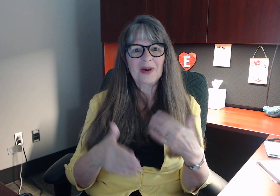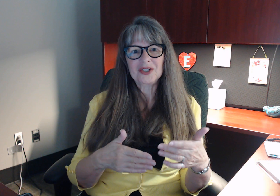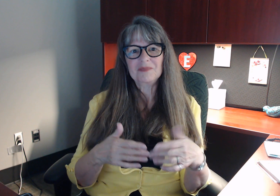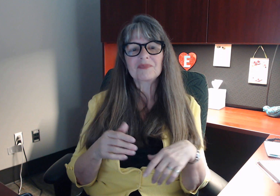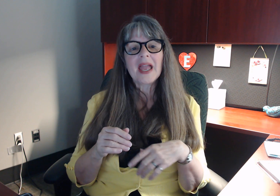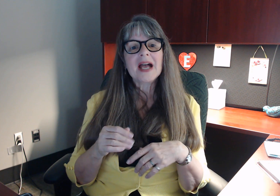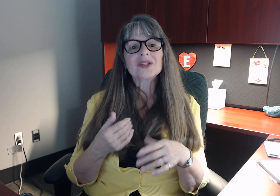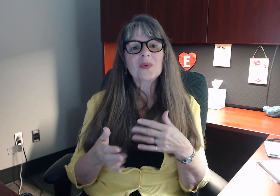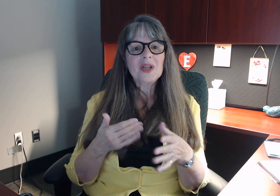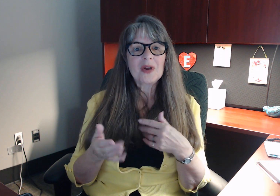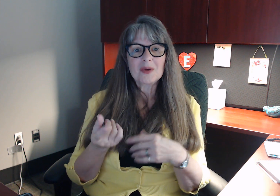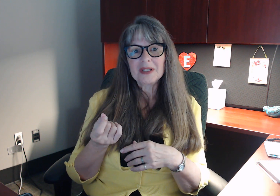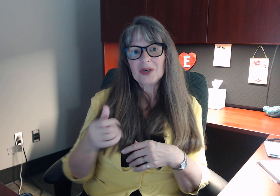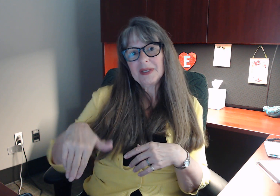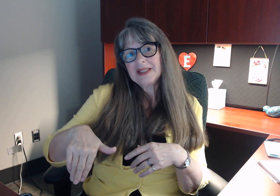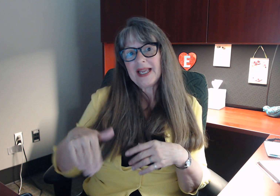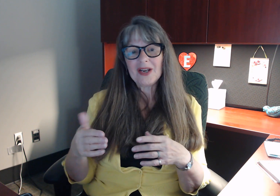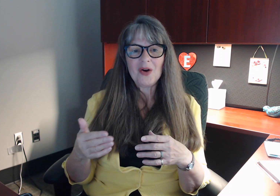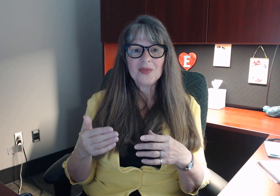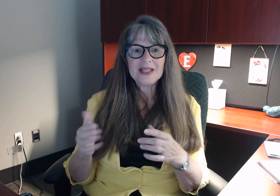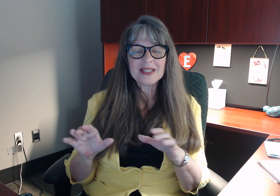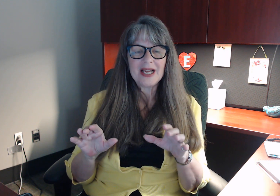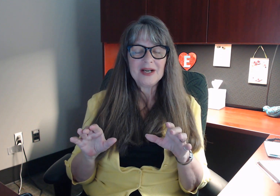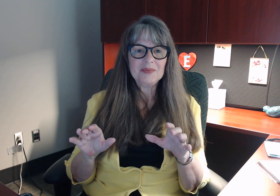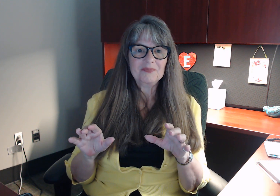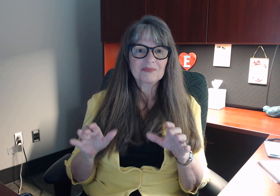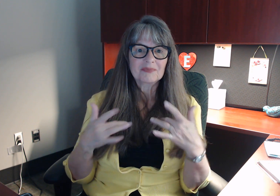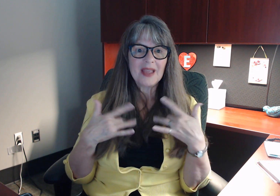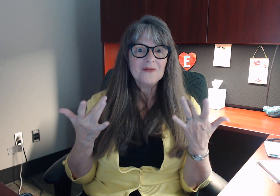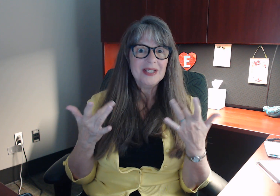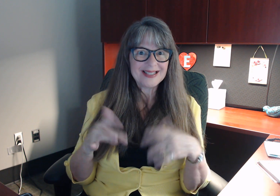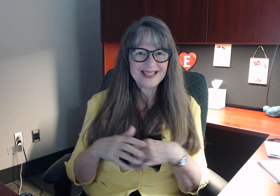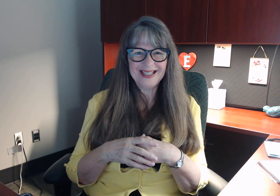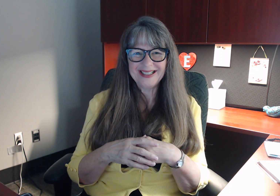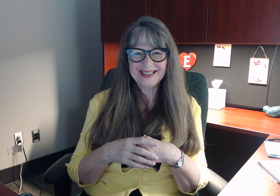progression. So anyway, so I'm a little bit late on these events.